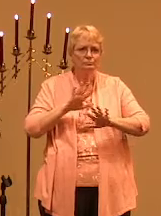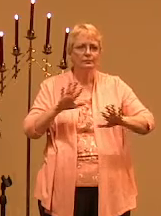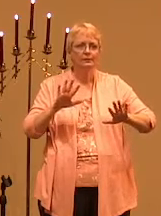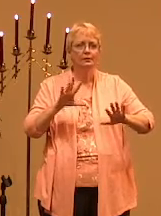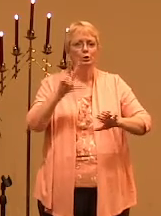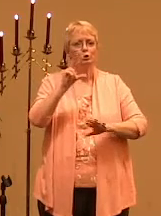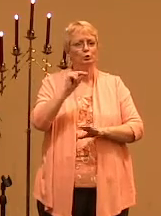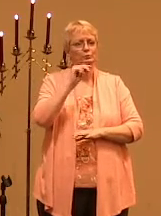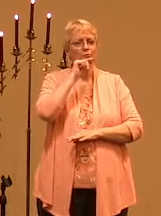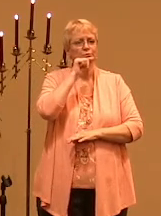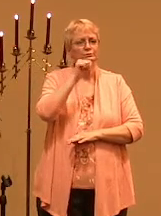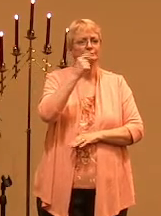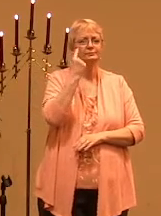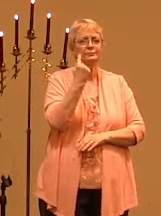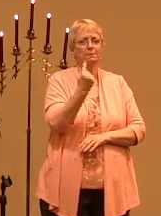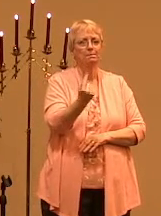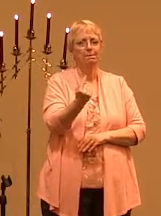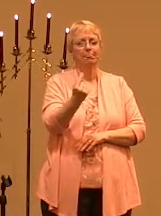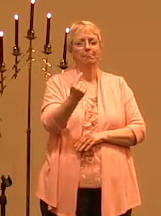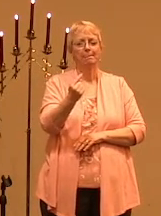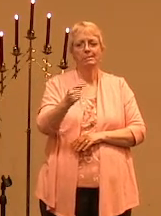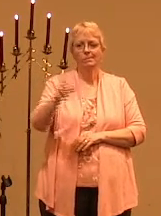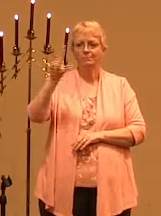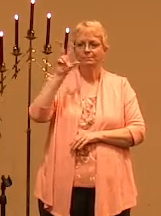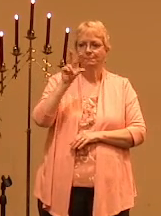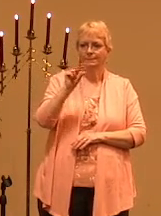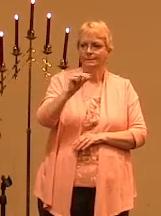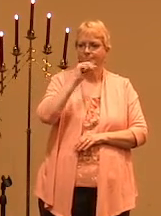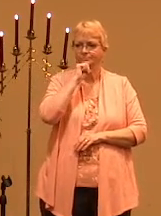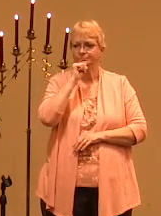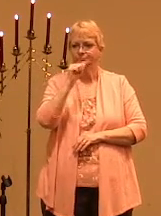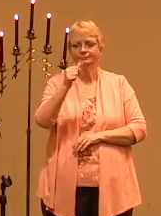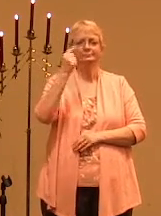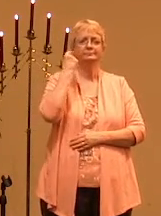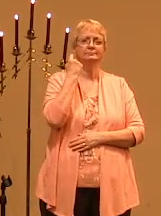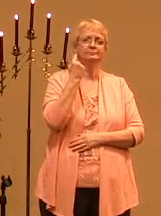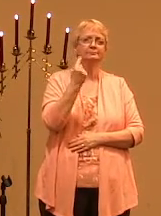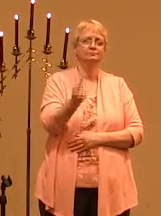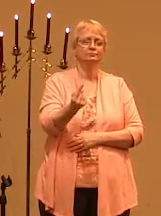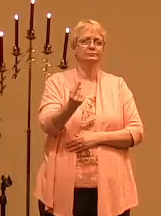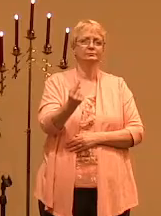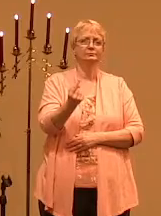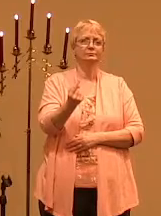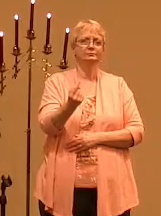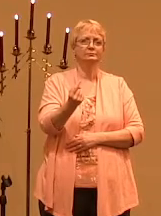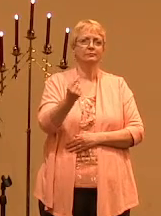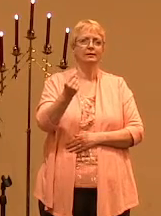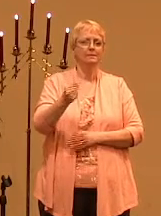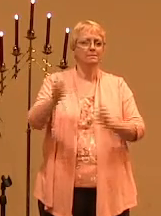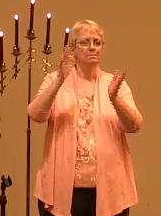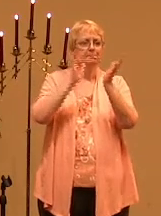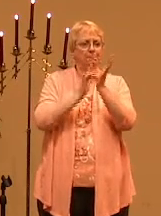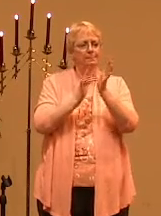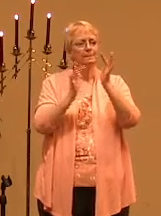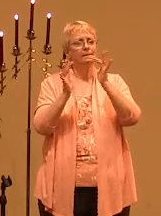lowly. No, not one. No, not